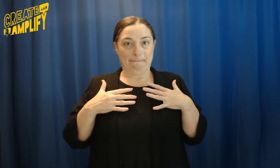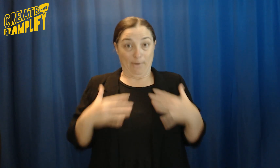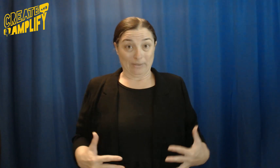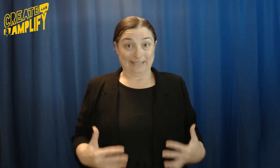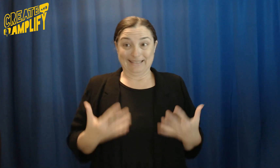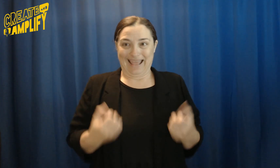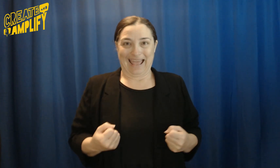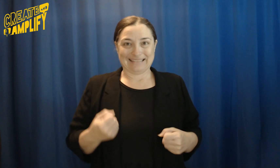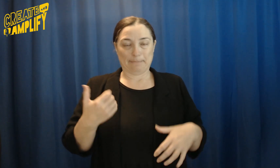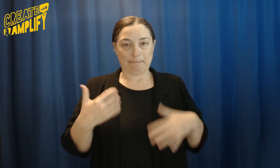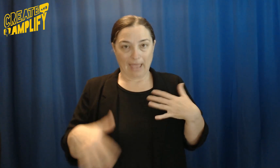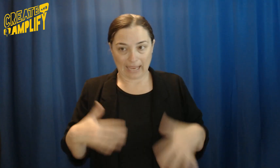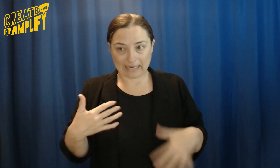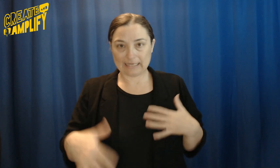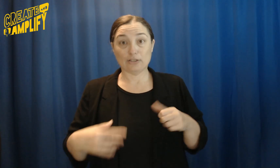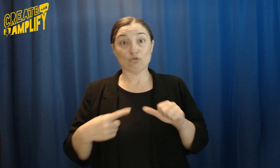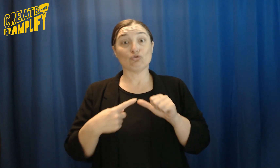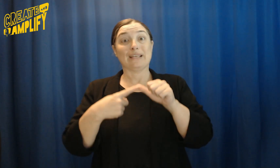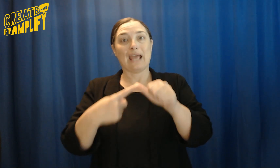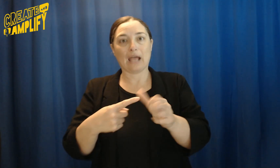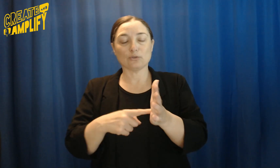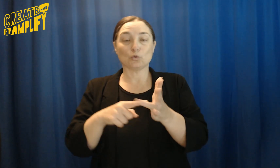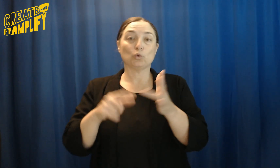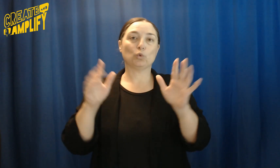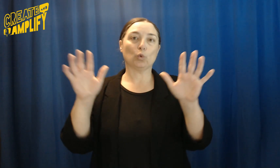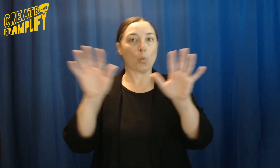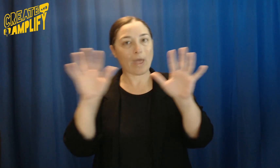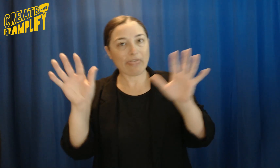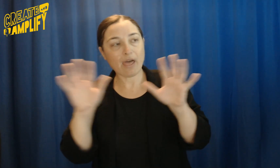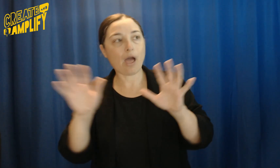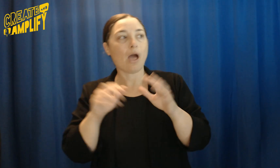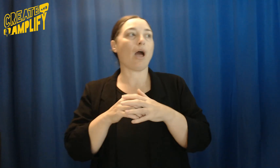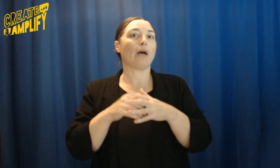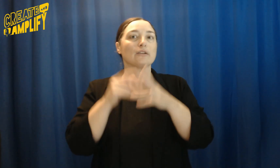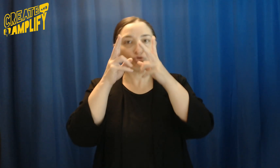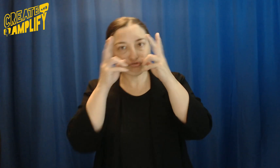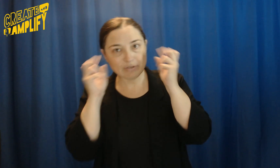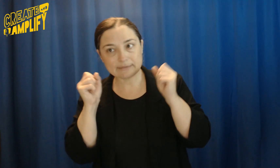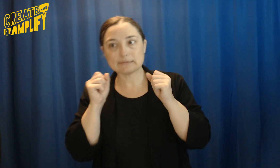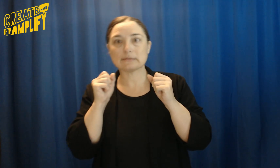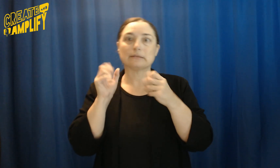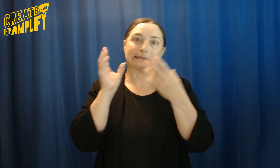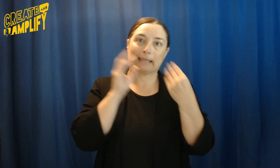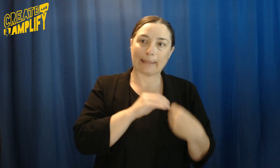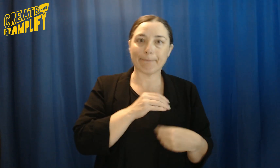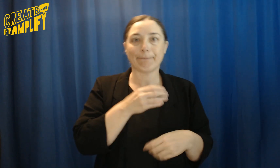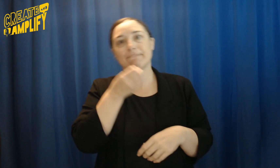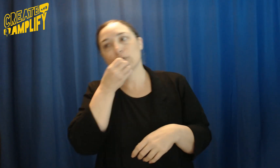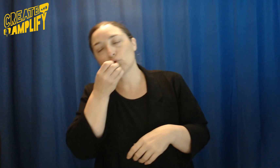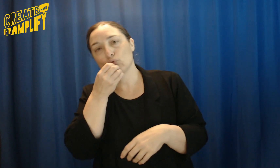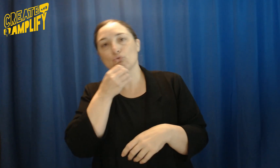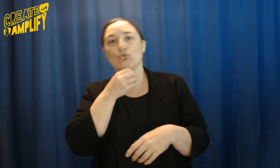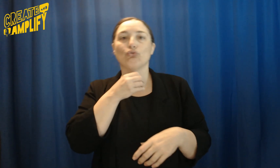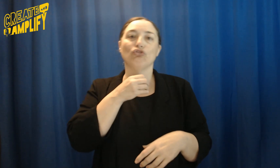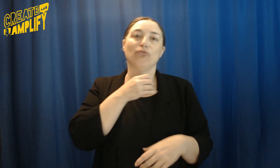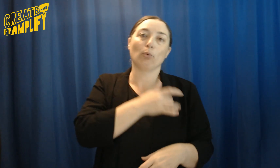reacts to weather and air pressure and stress and sleep and food and mood and everything.